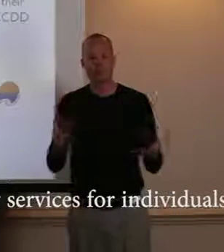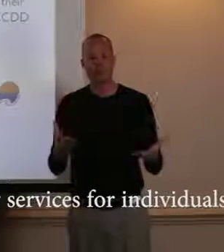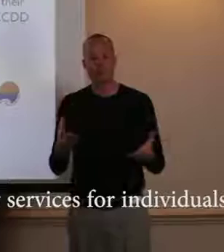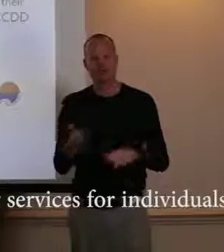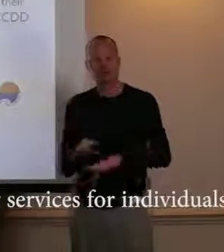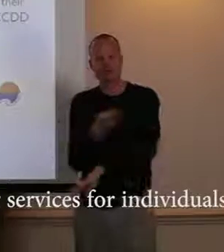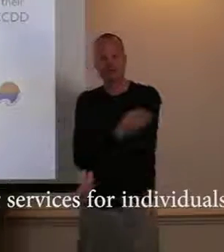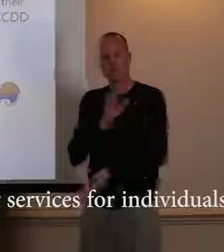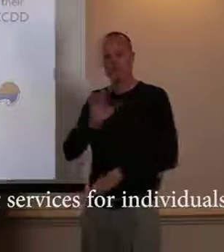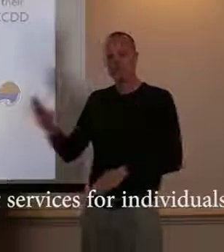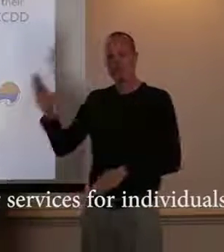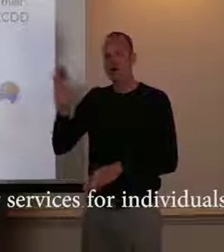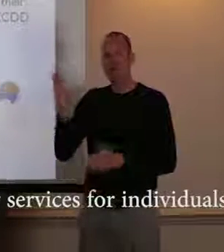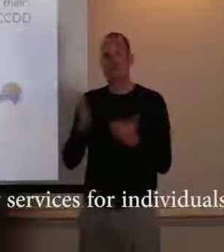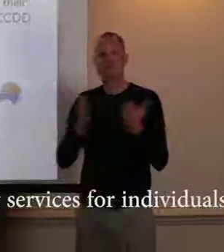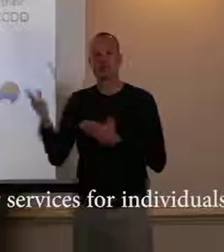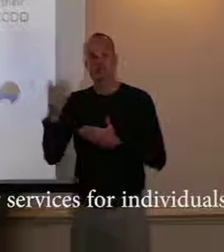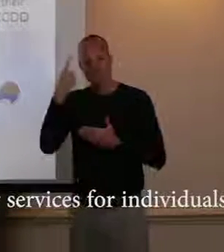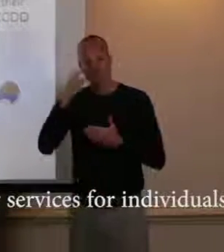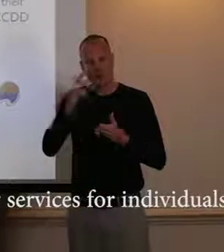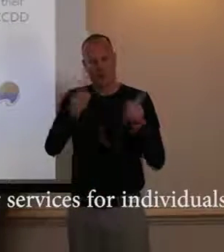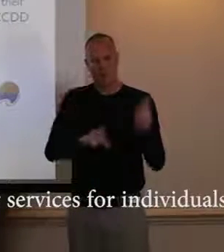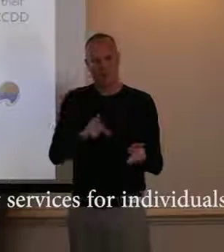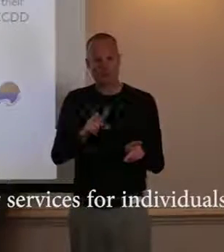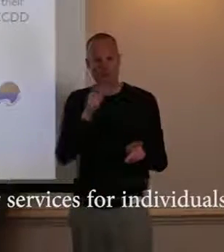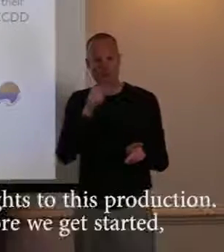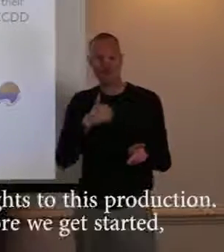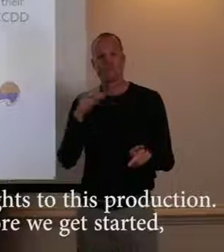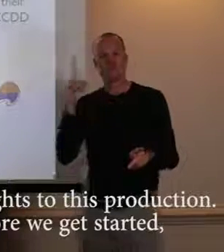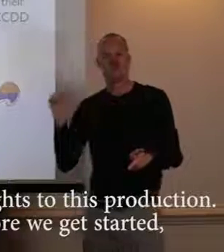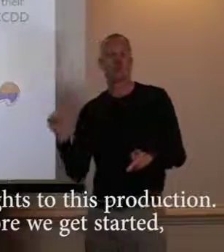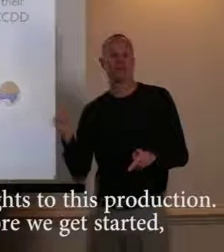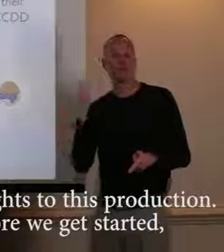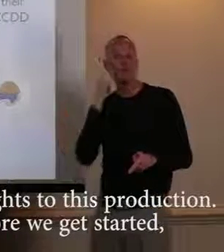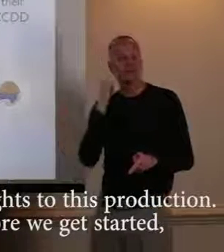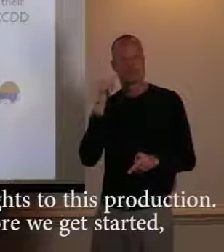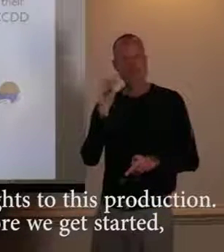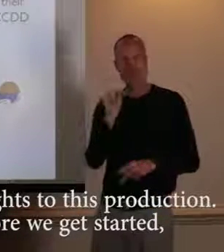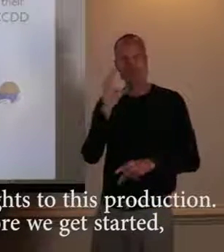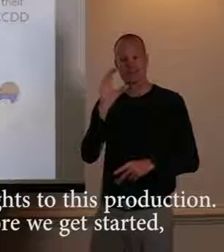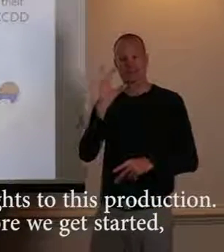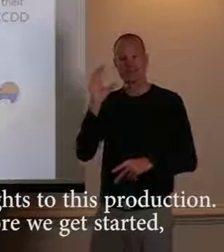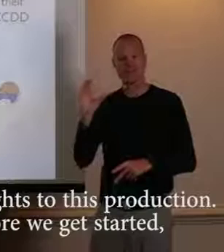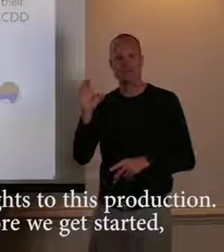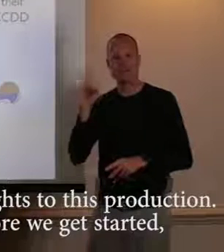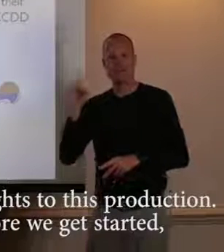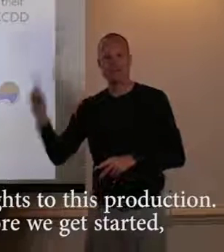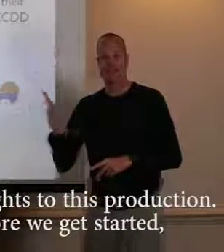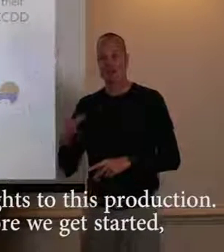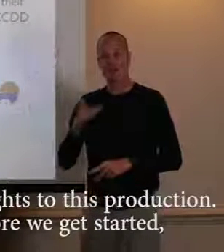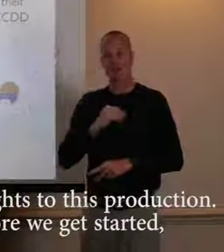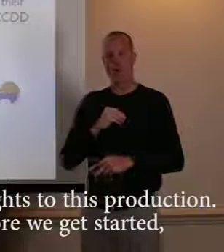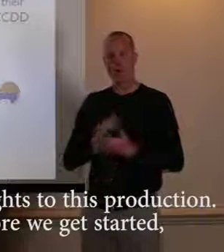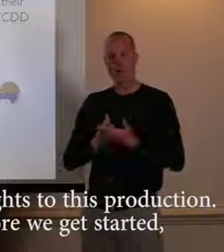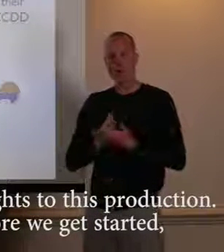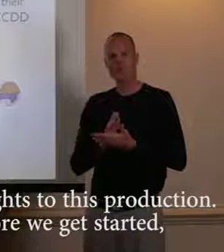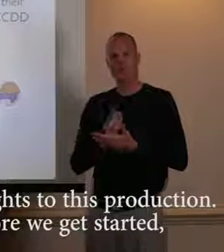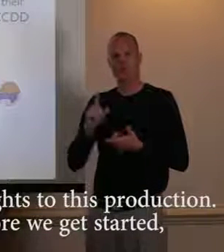their services for individuals with disabilities. The NCCDD owns the rights to this production.